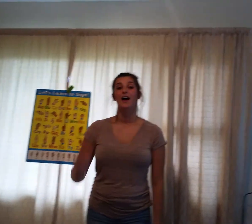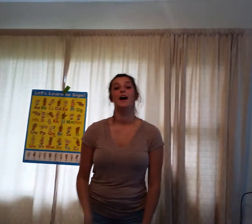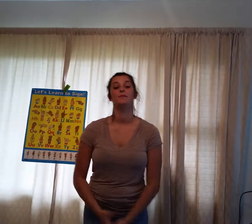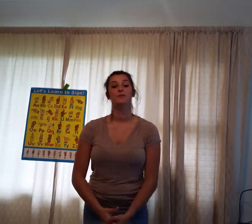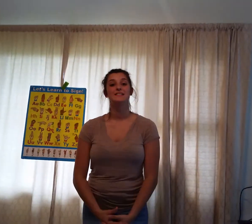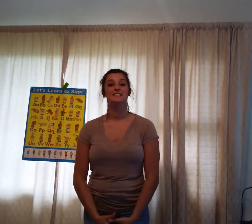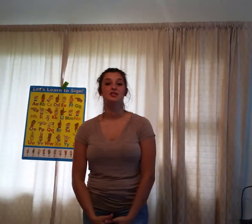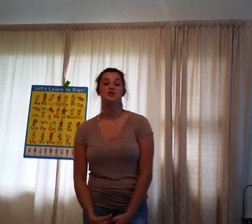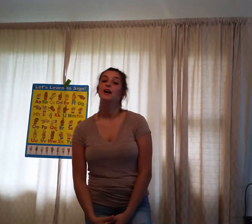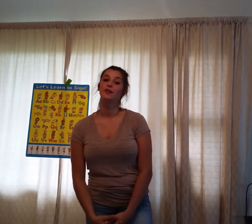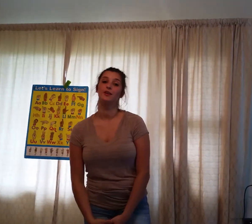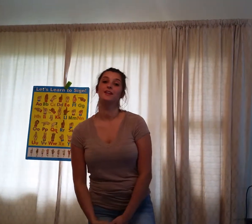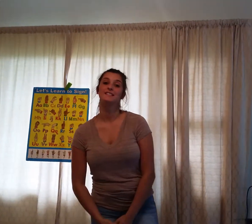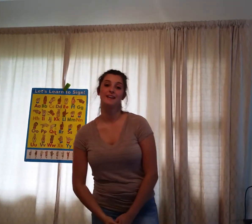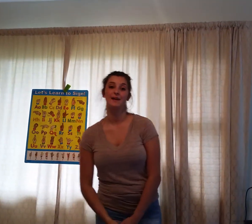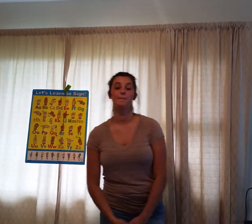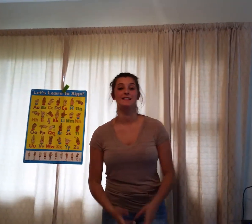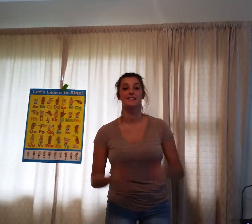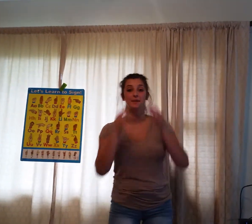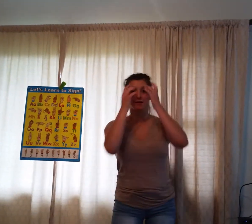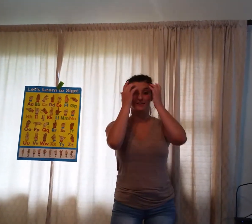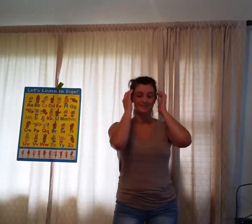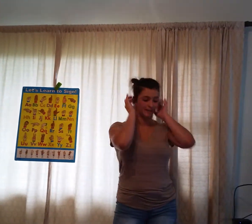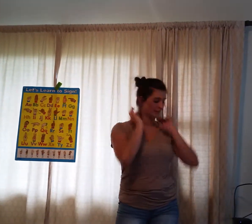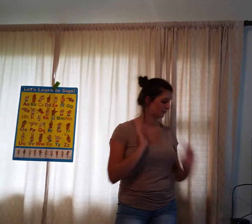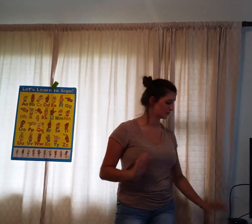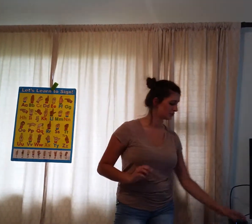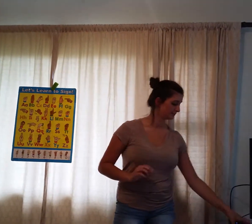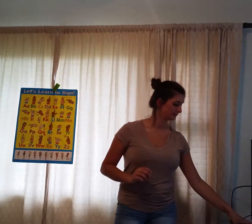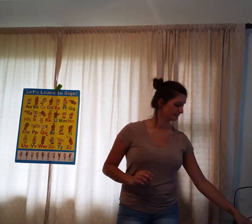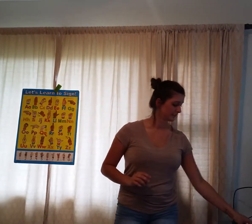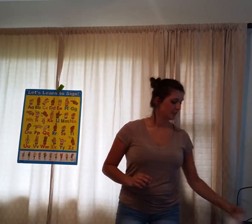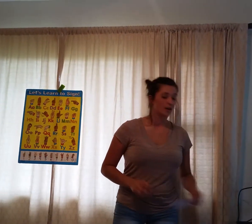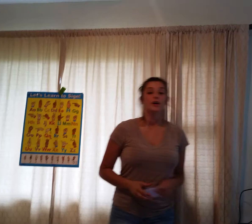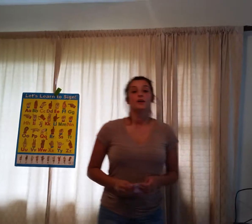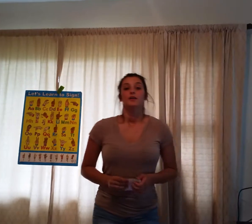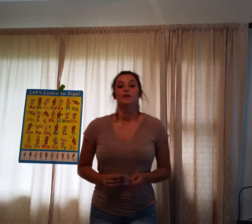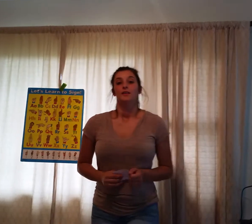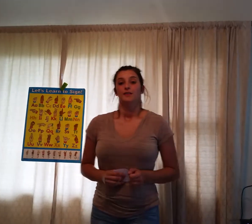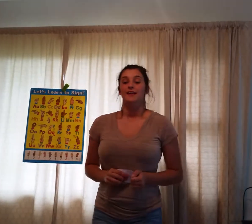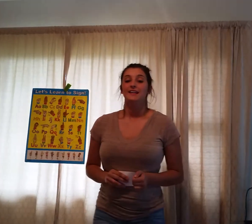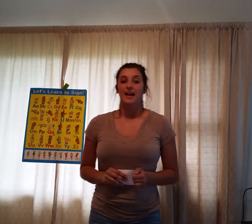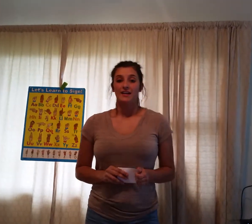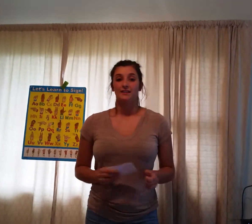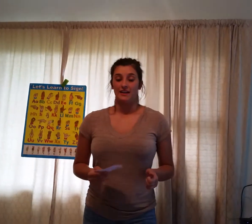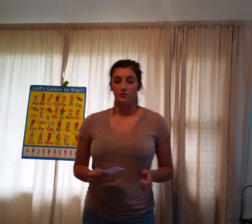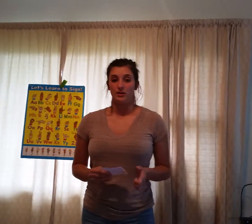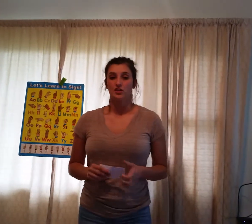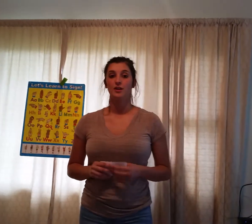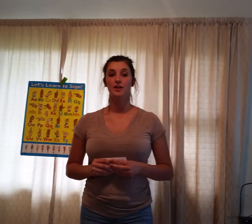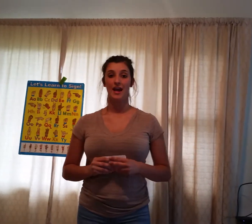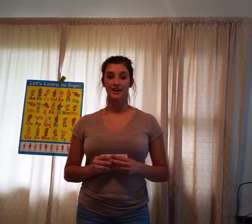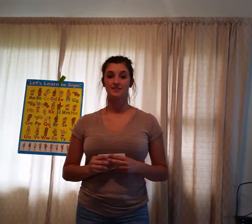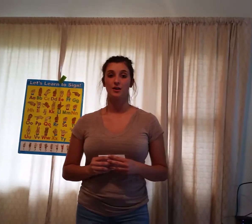I'm going to teach you how to learn and sign basic American Sign Language. Like any language, ASL